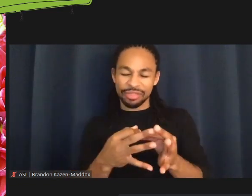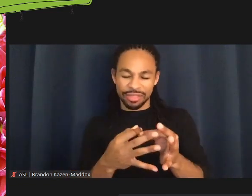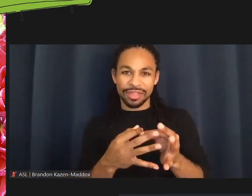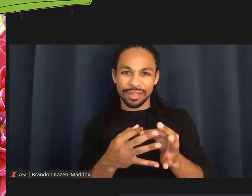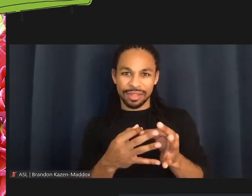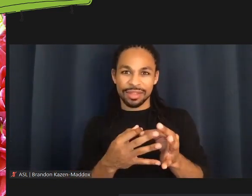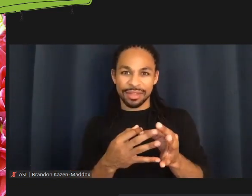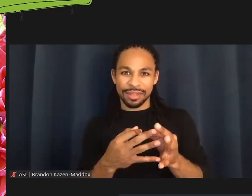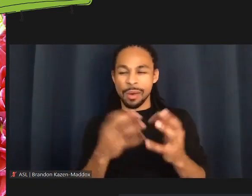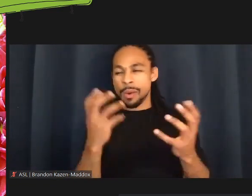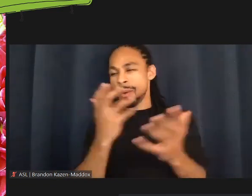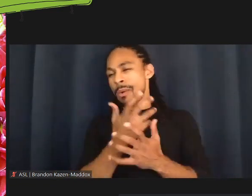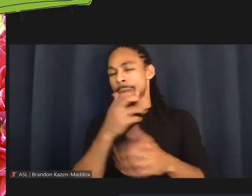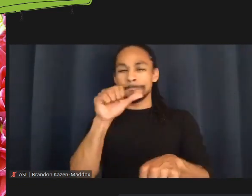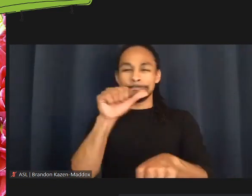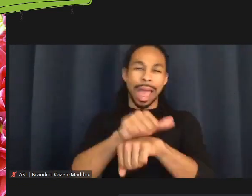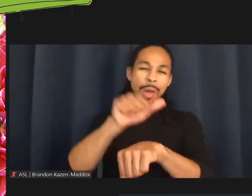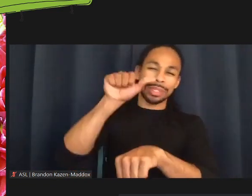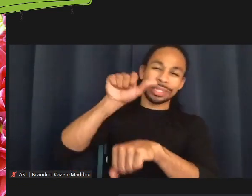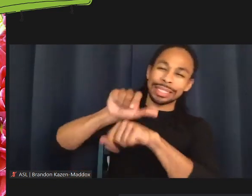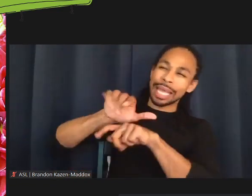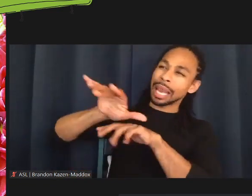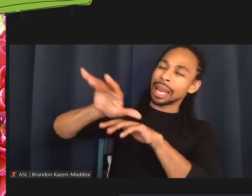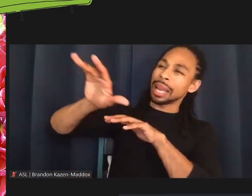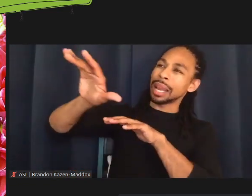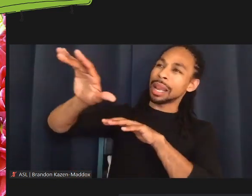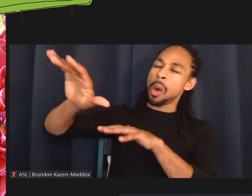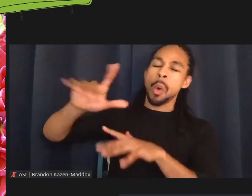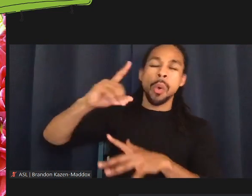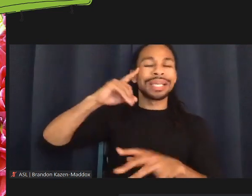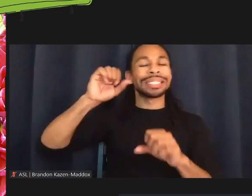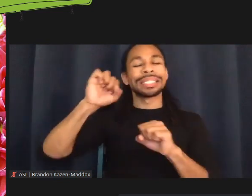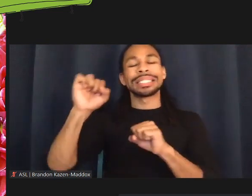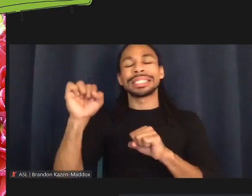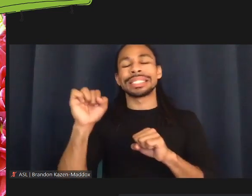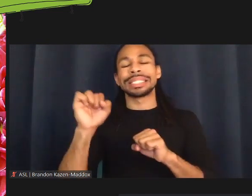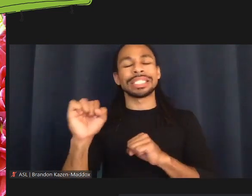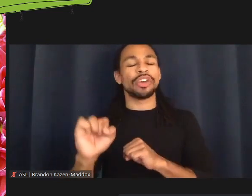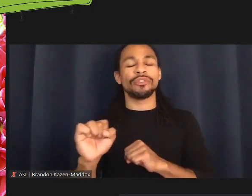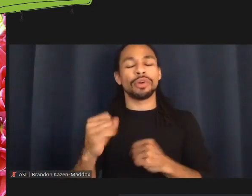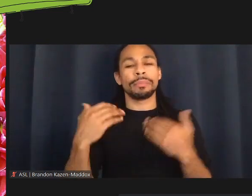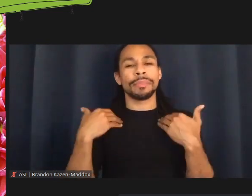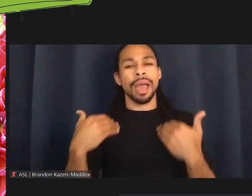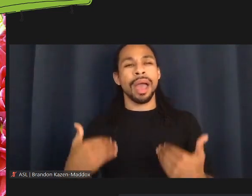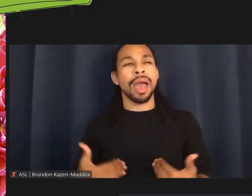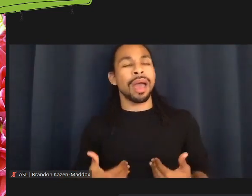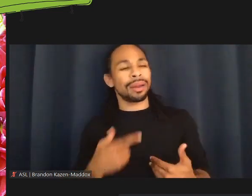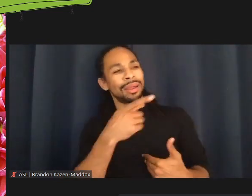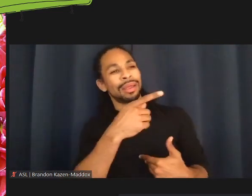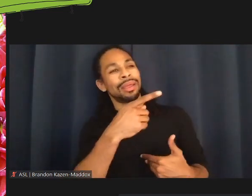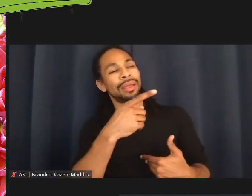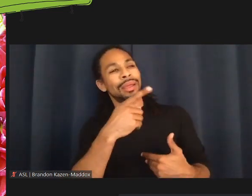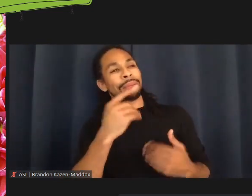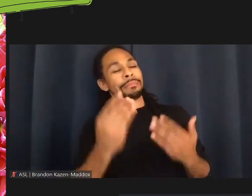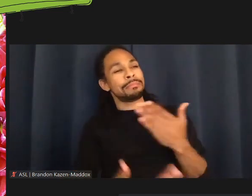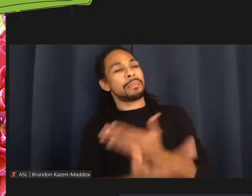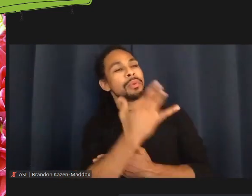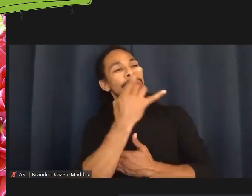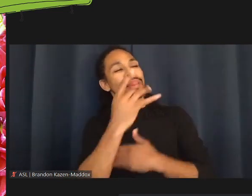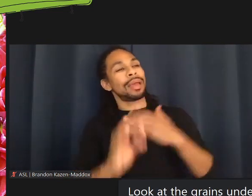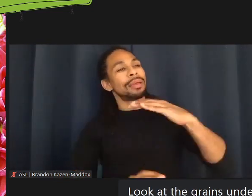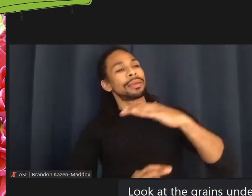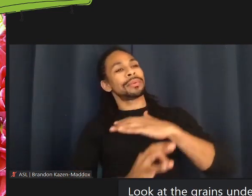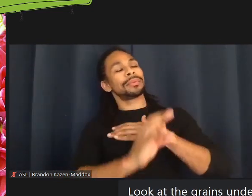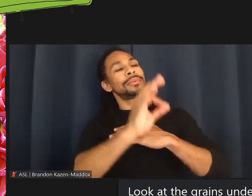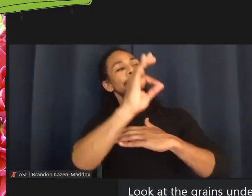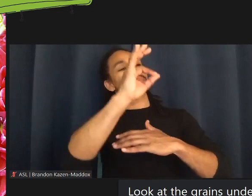O mountain, O silver body, O morning light, shuddering on the water's